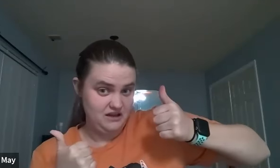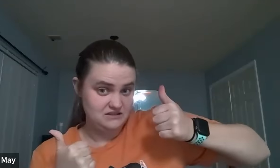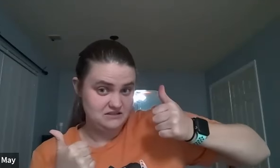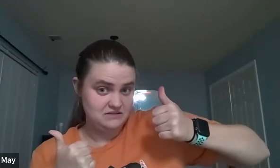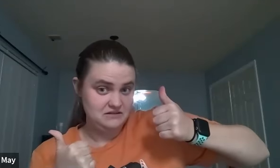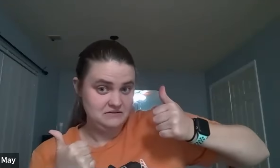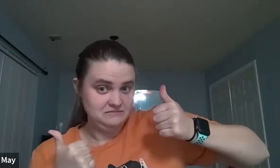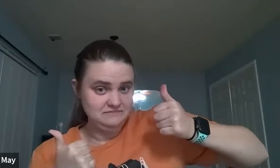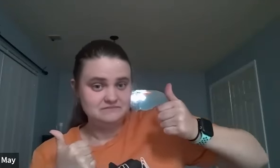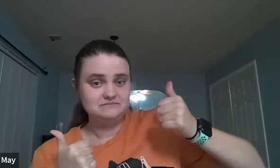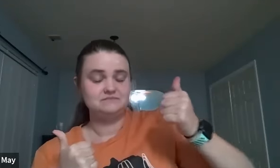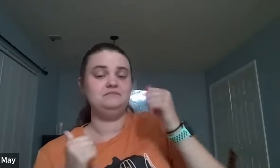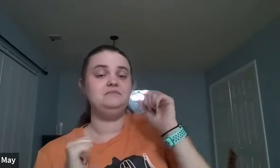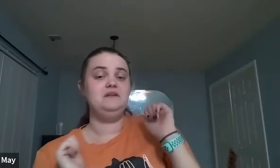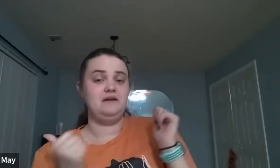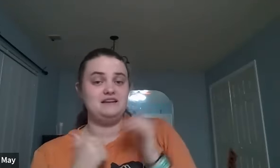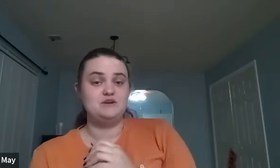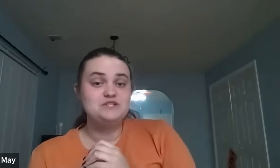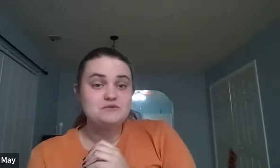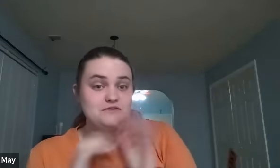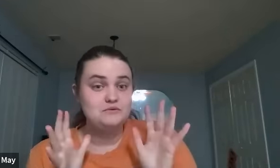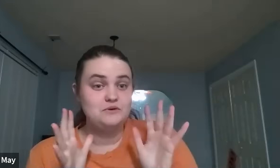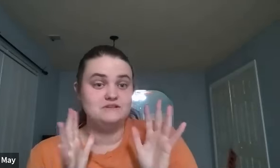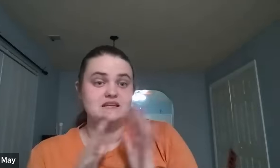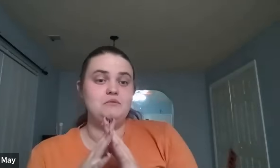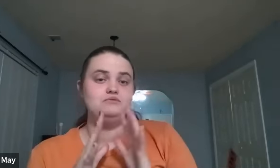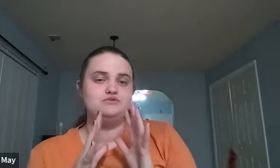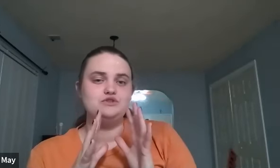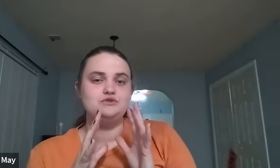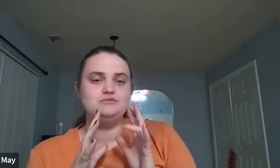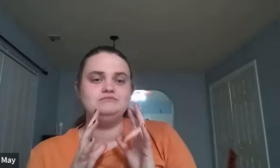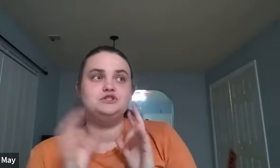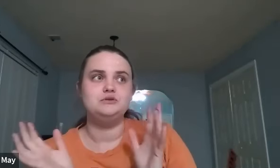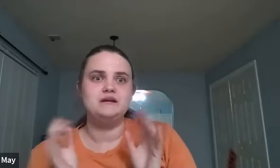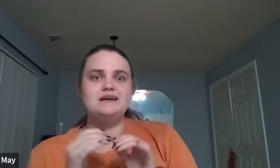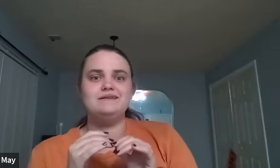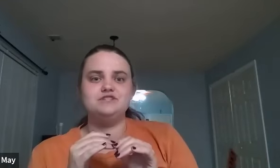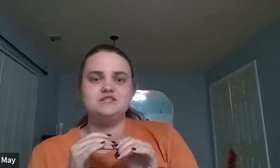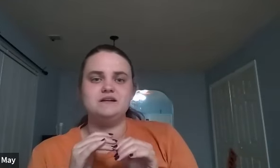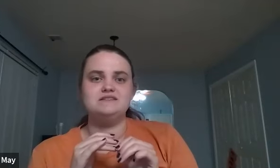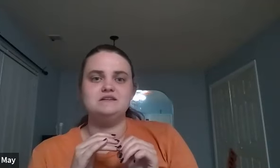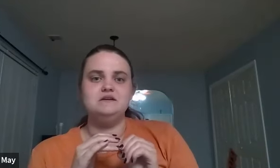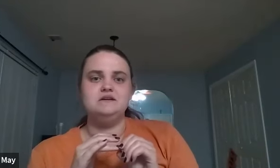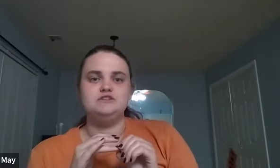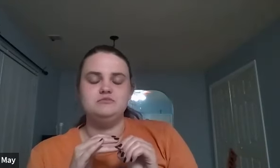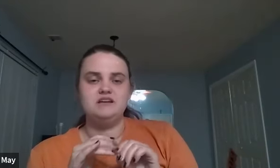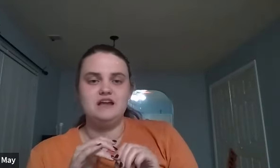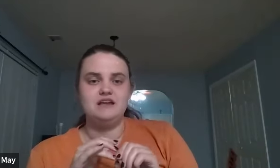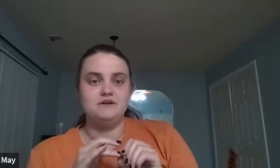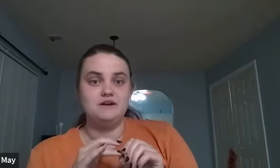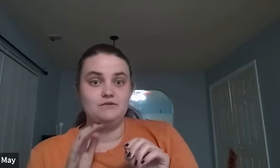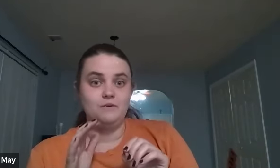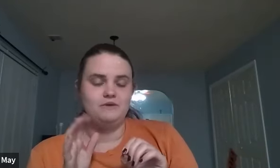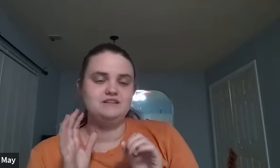guys? Okay, so I'm gonna do a few words and I won't do too big just because too big can get very overwhelming.